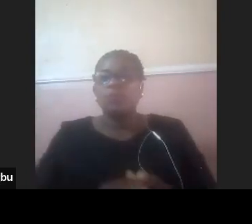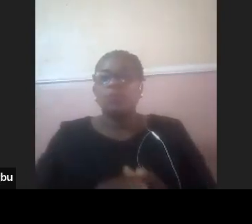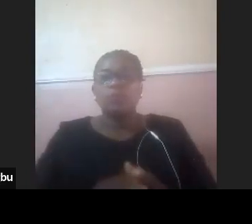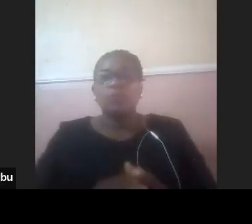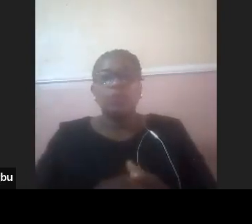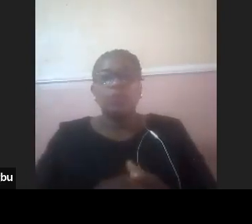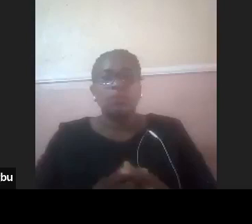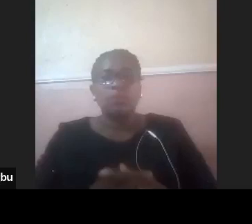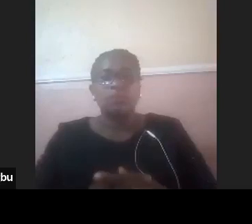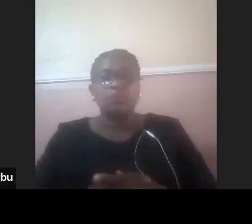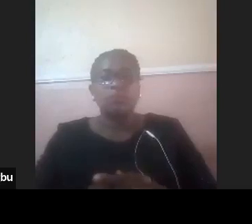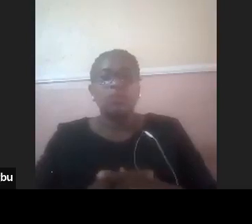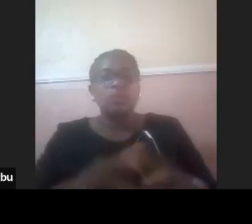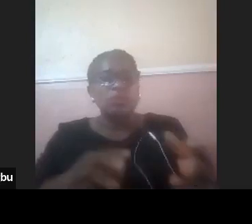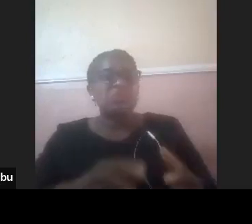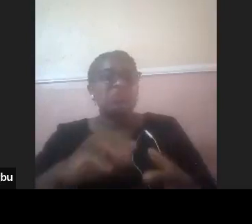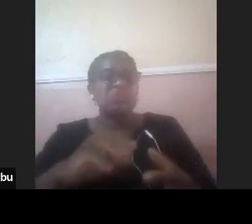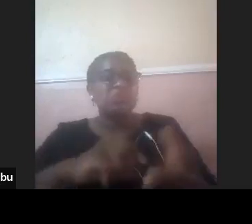implementation.